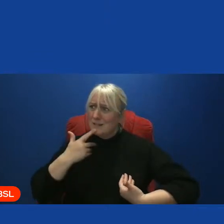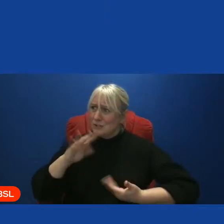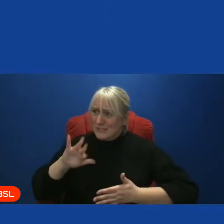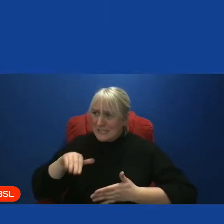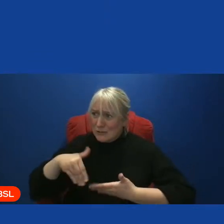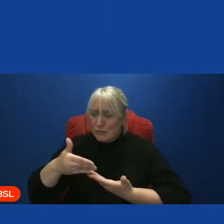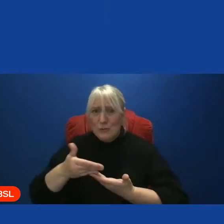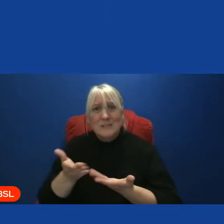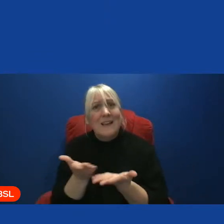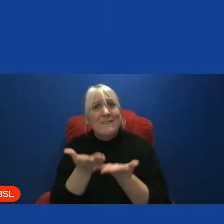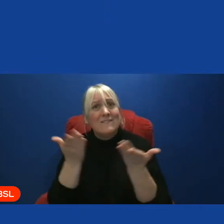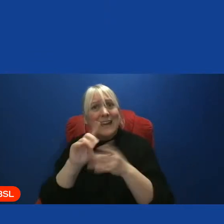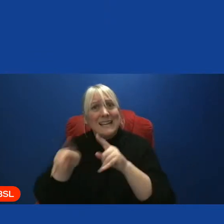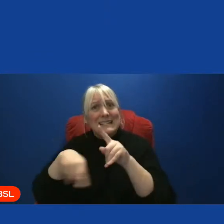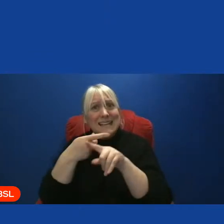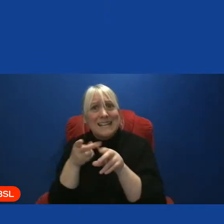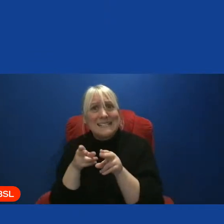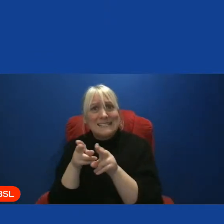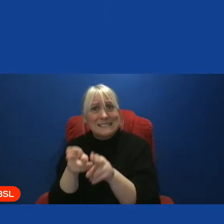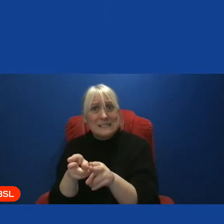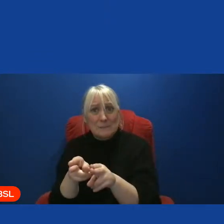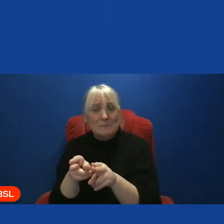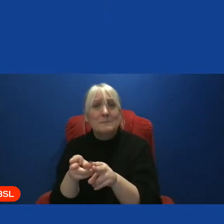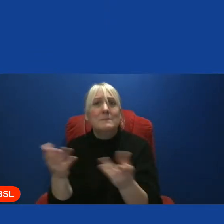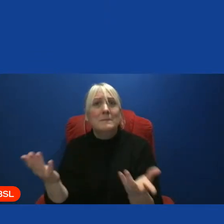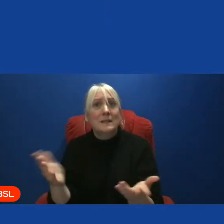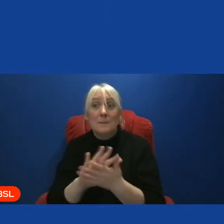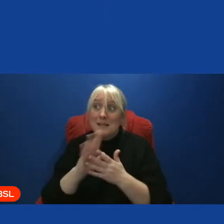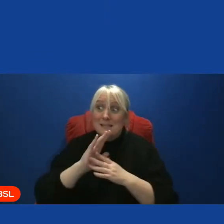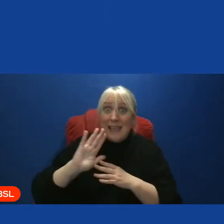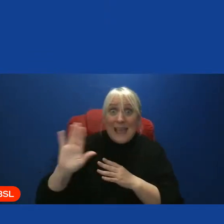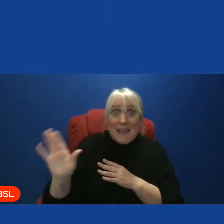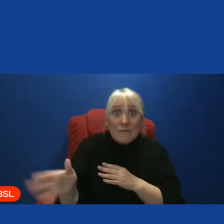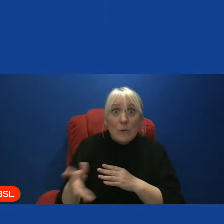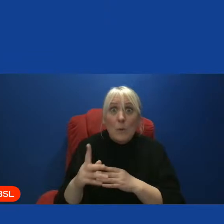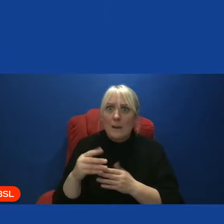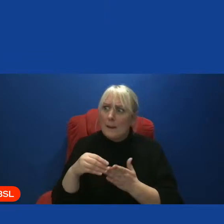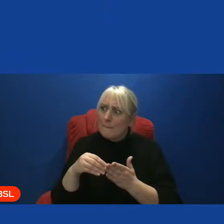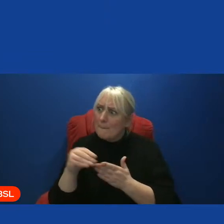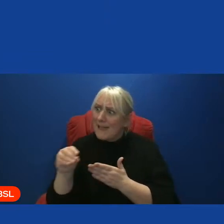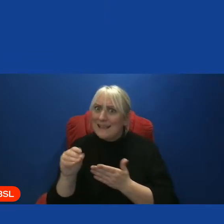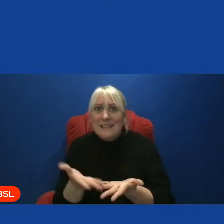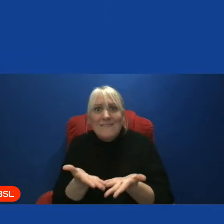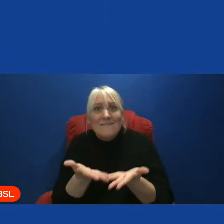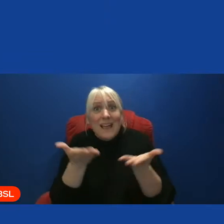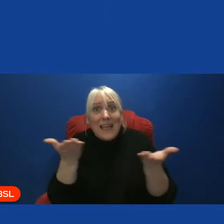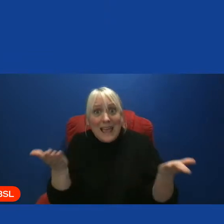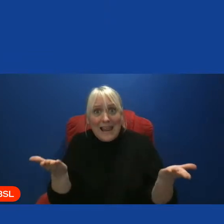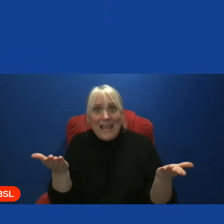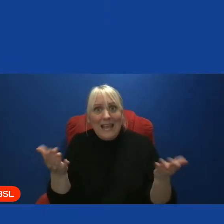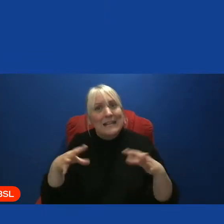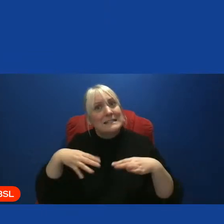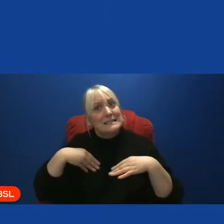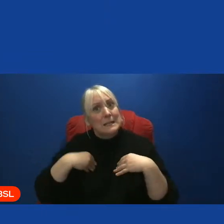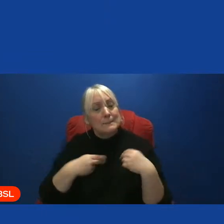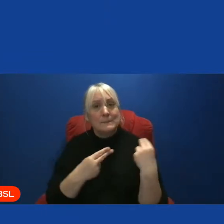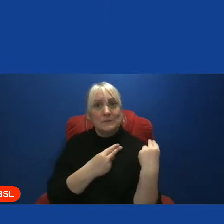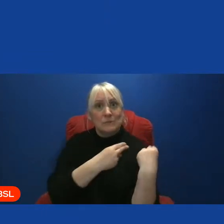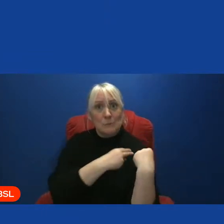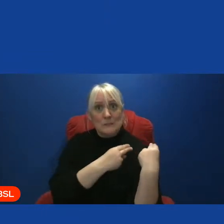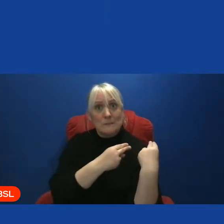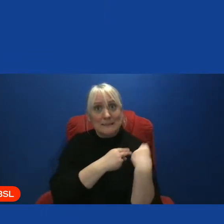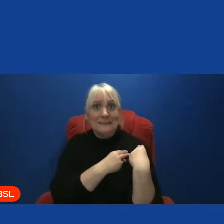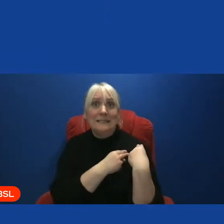taxation system. So everybody pays their way and shoulders the burden of what we